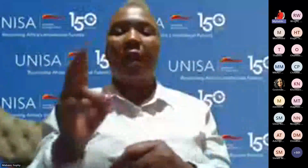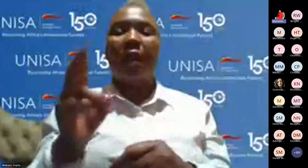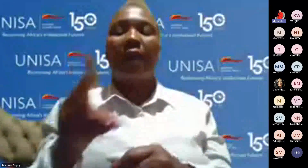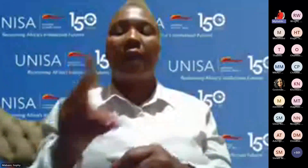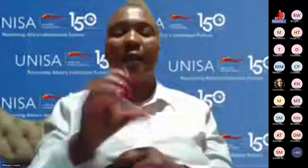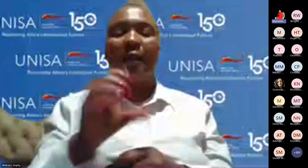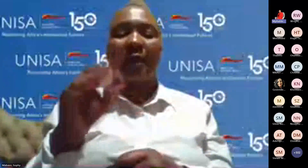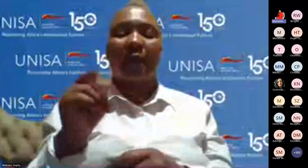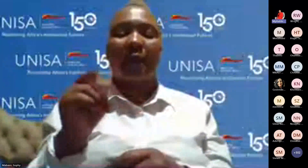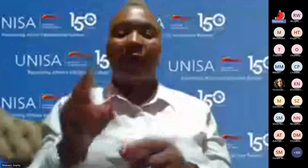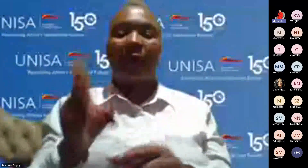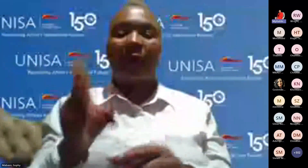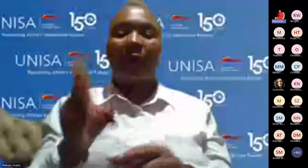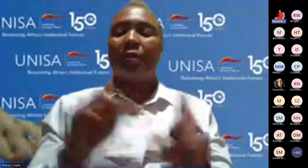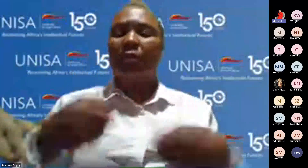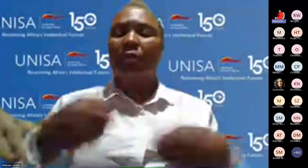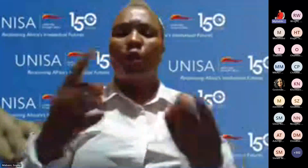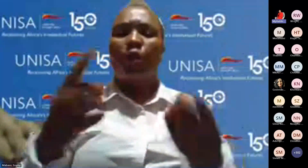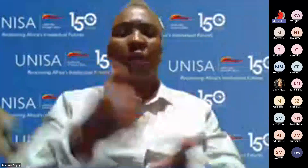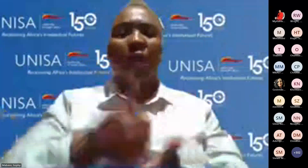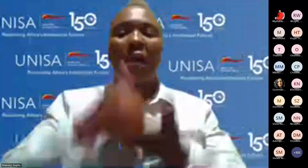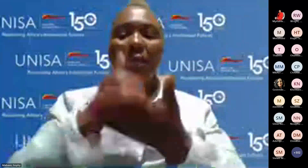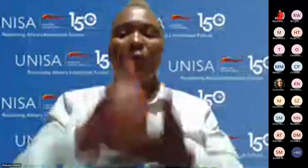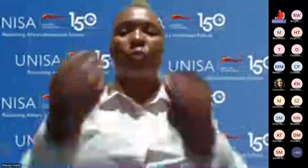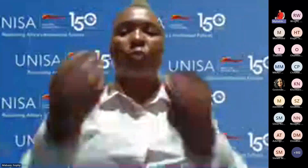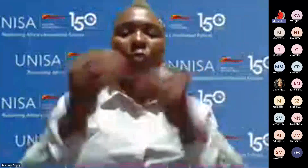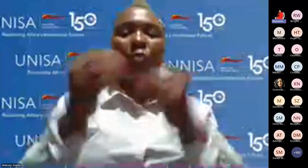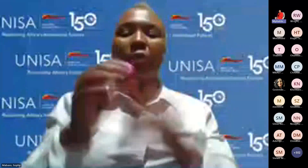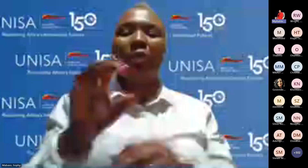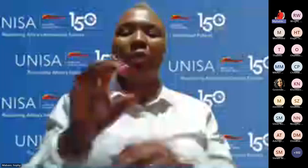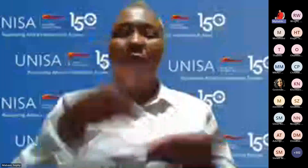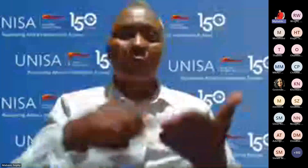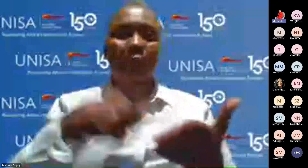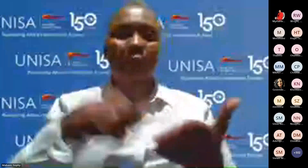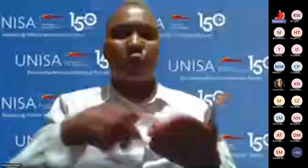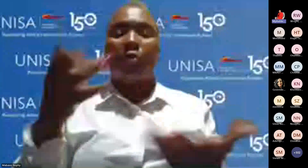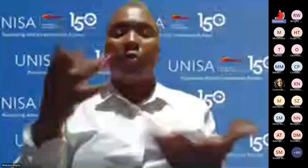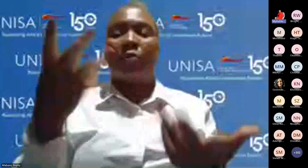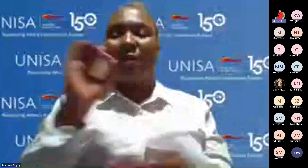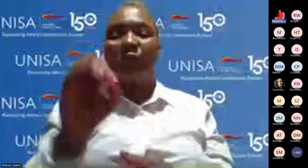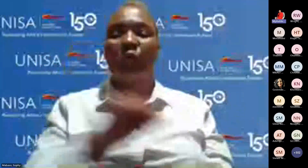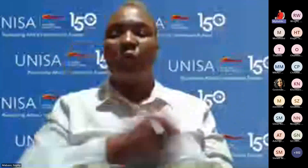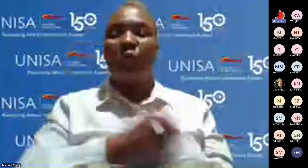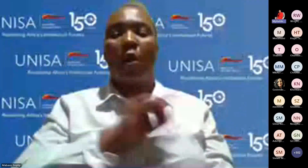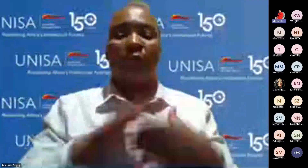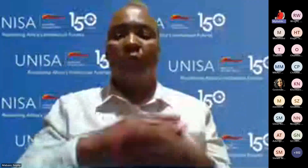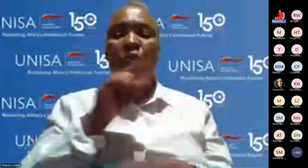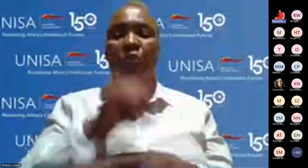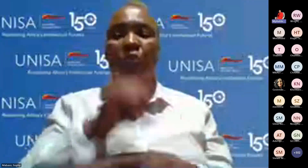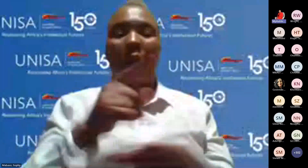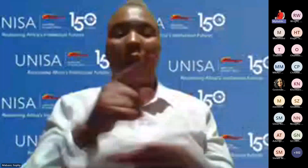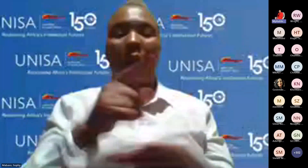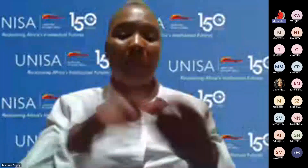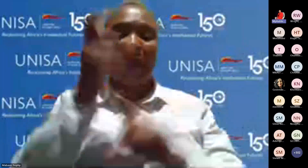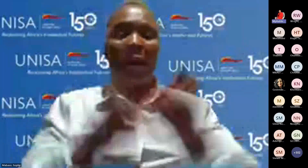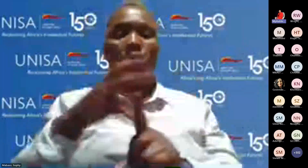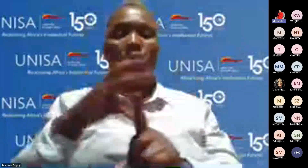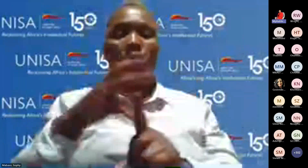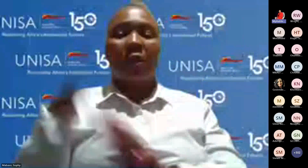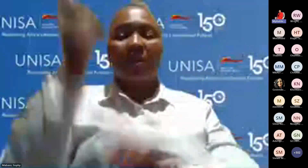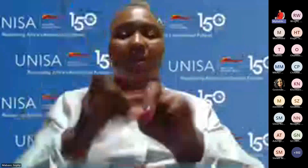help that you are going to get 0. The reason being the markers or the lecturer cannot